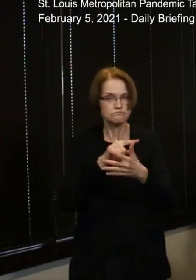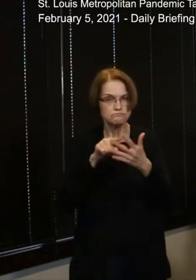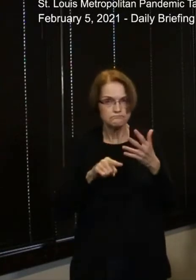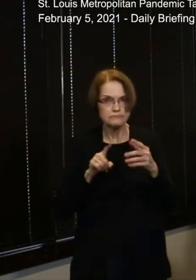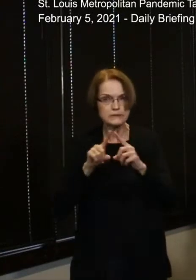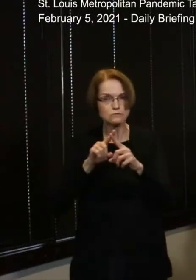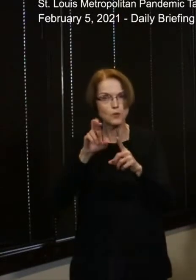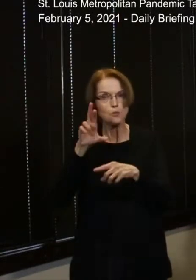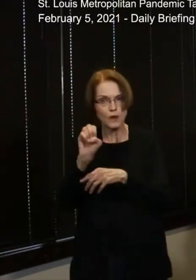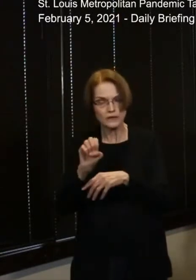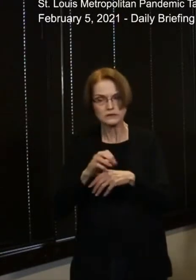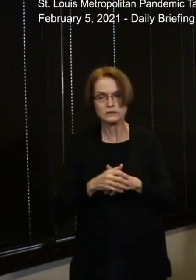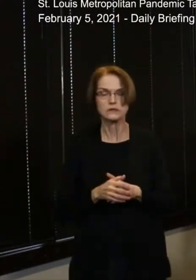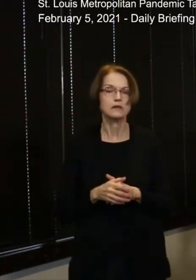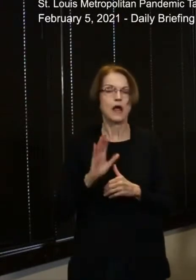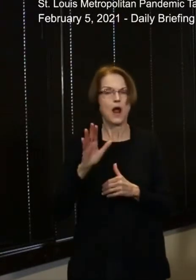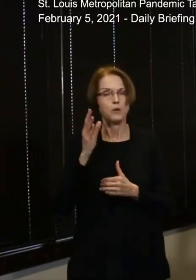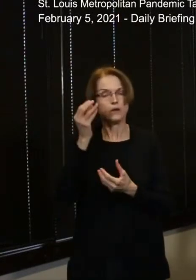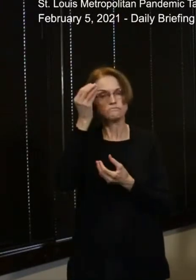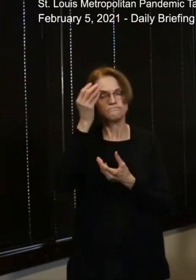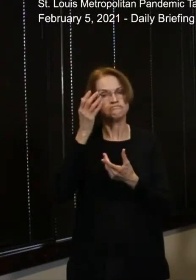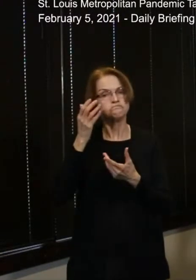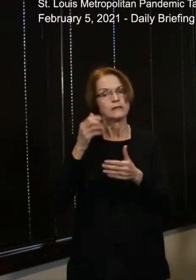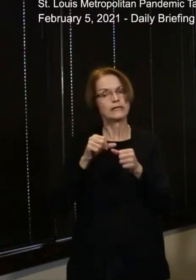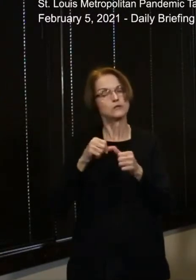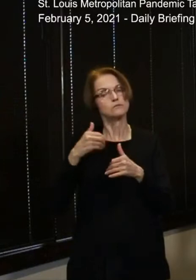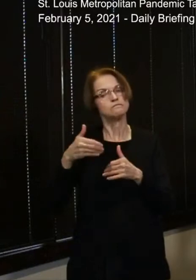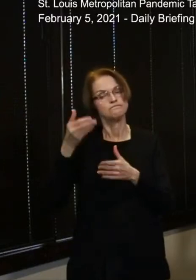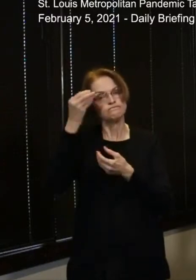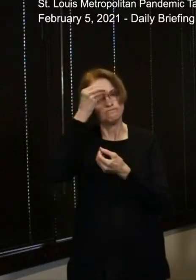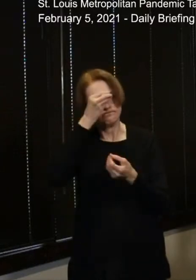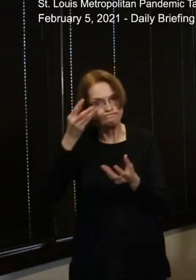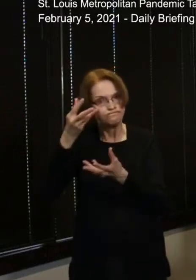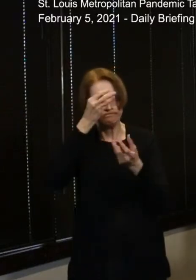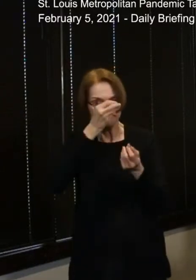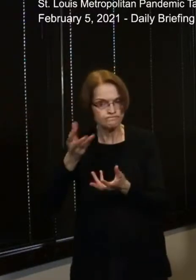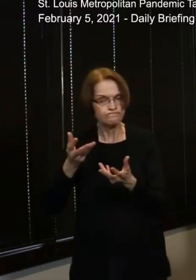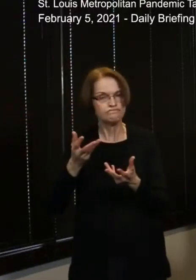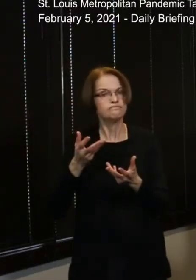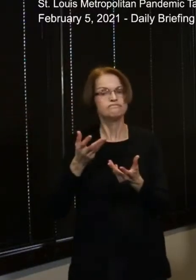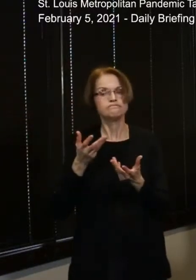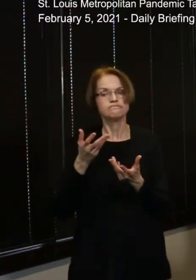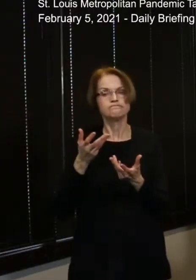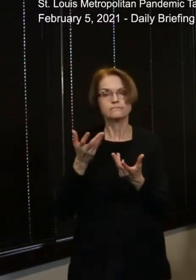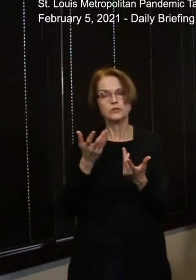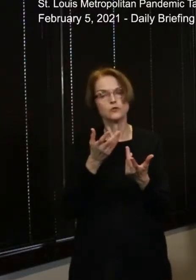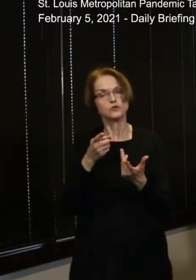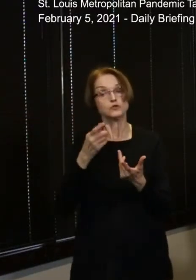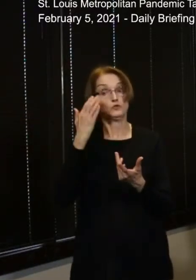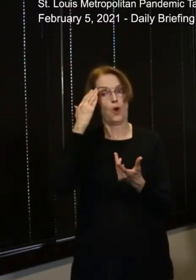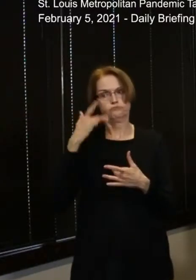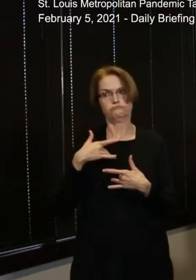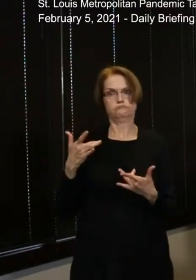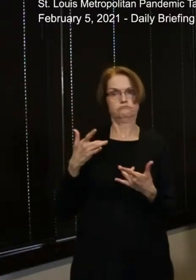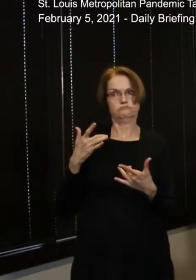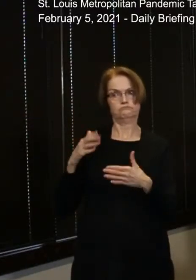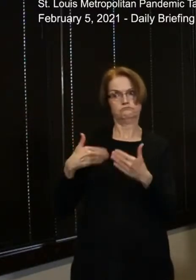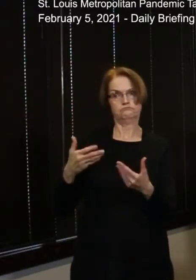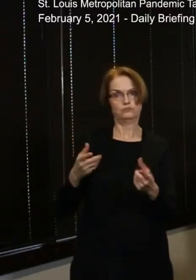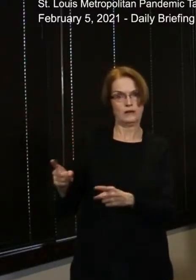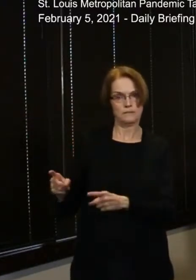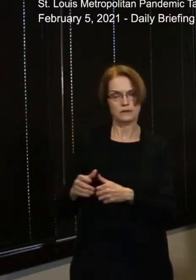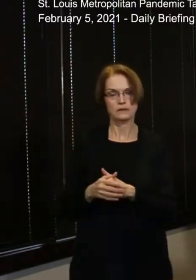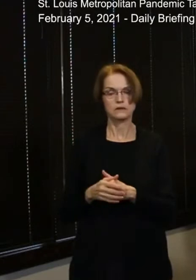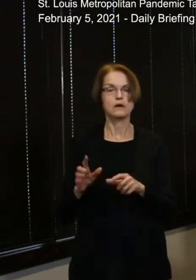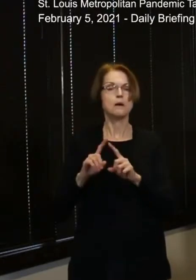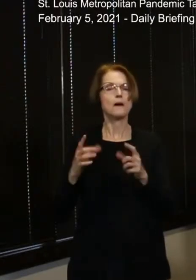through this and let you know how we're doing. But I just wanted to show these numbers to you just